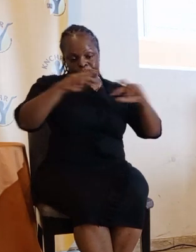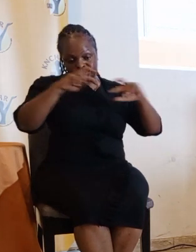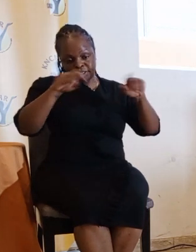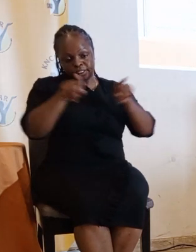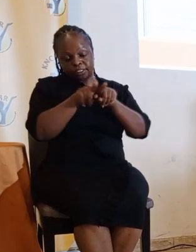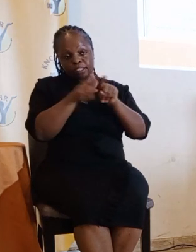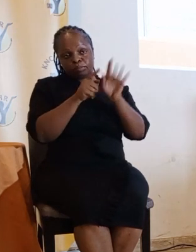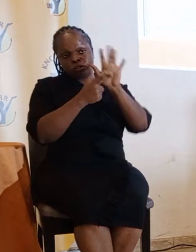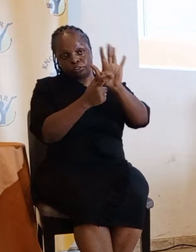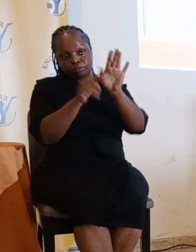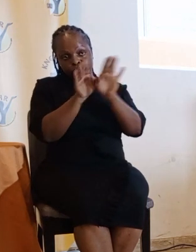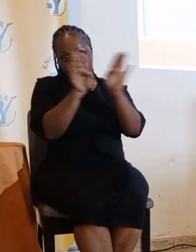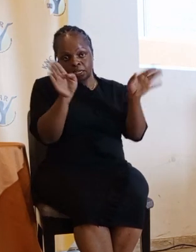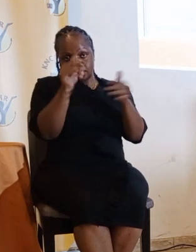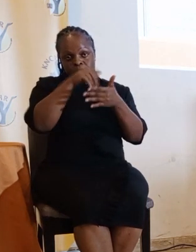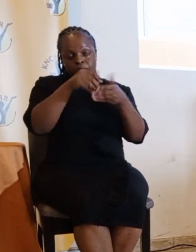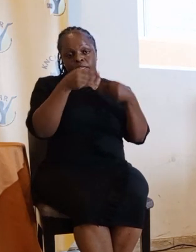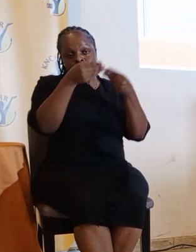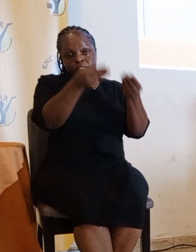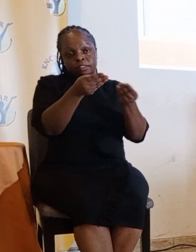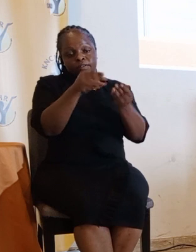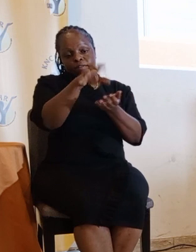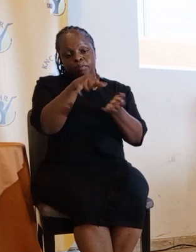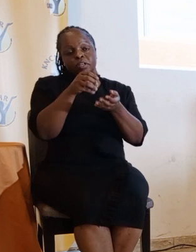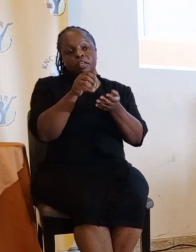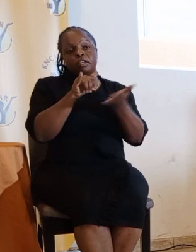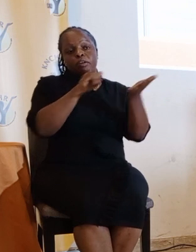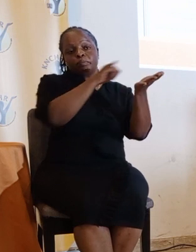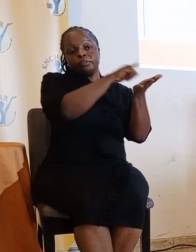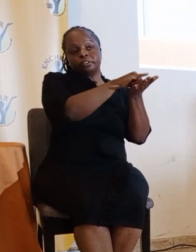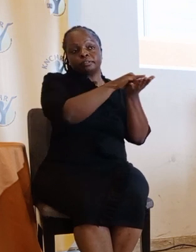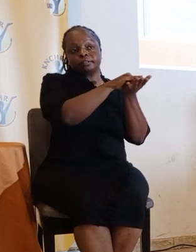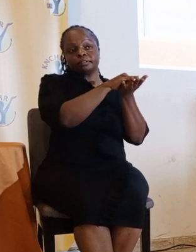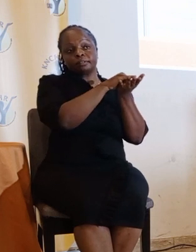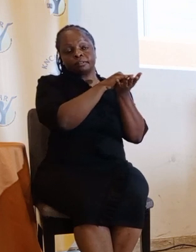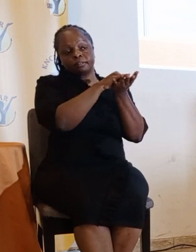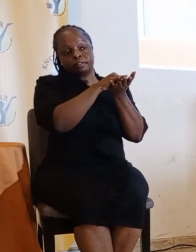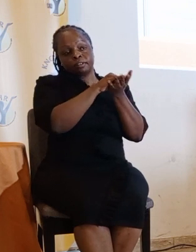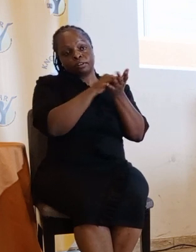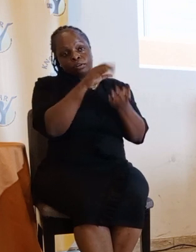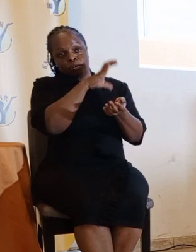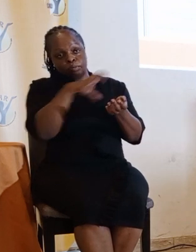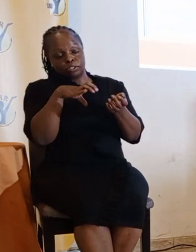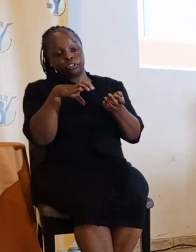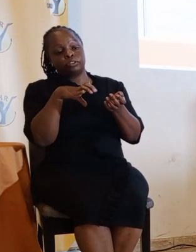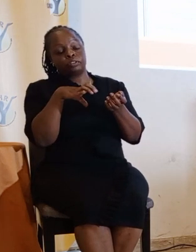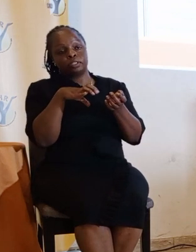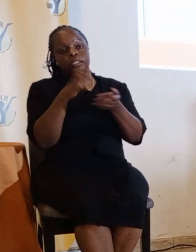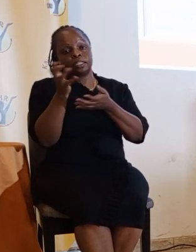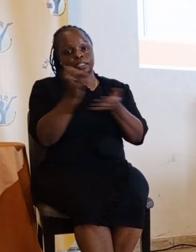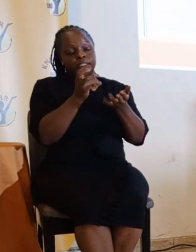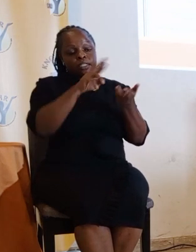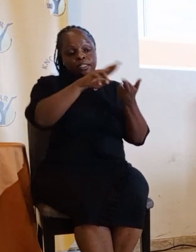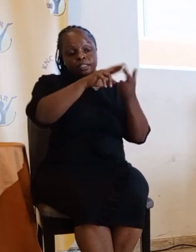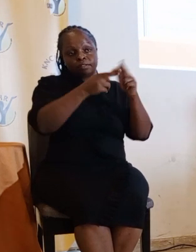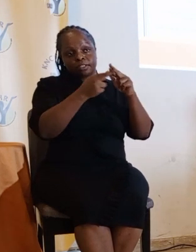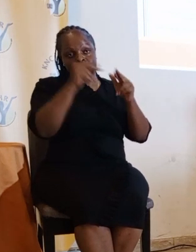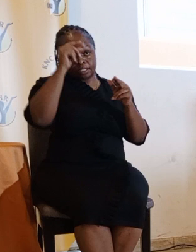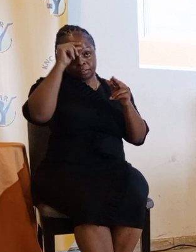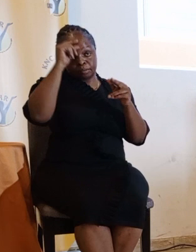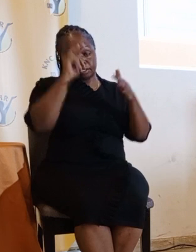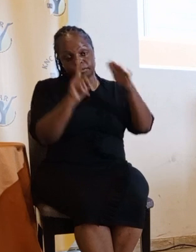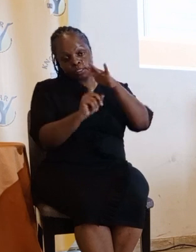transparency in the distribution of farming inputs. The Commission calls on the relevant government